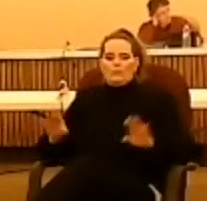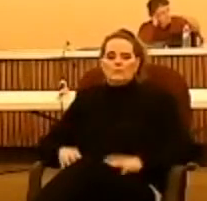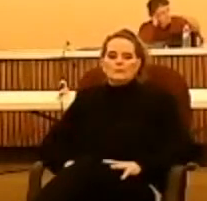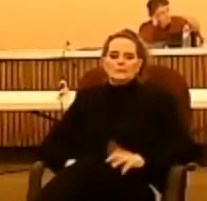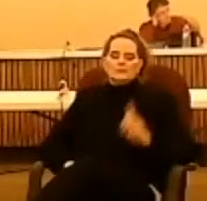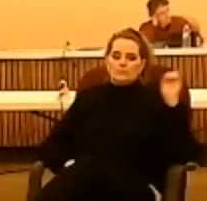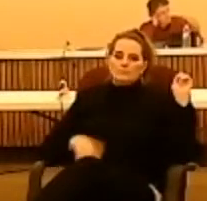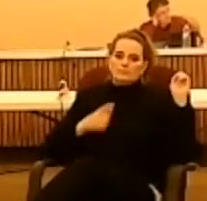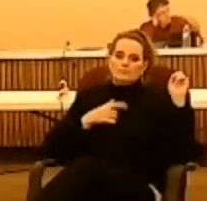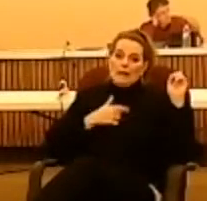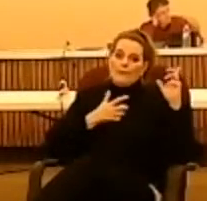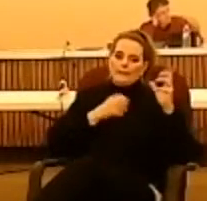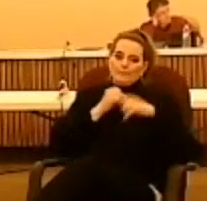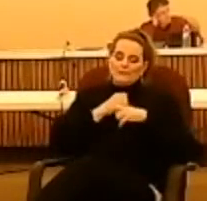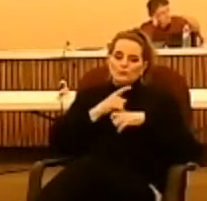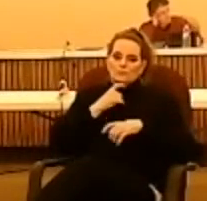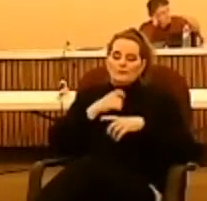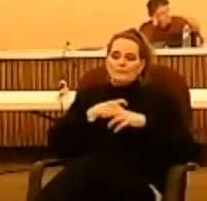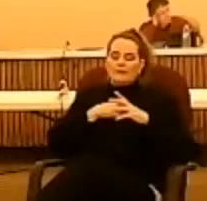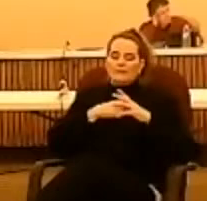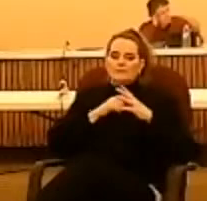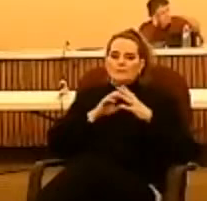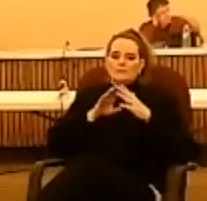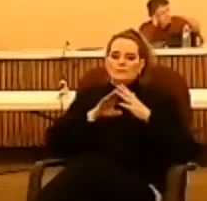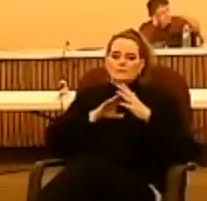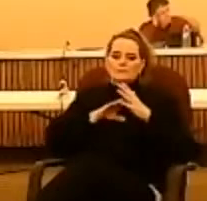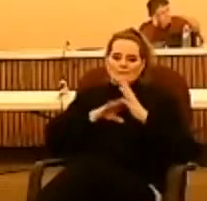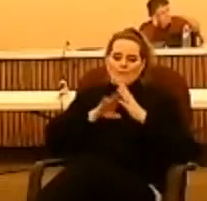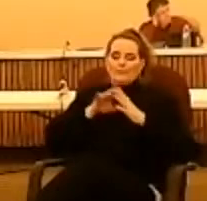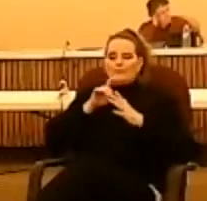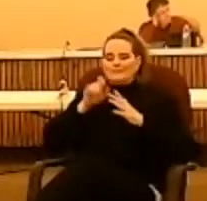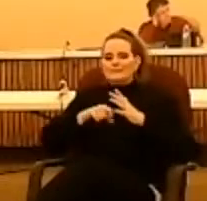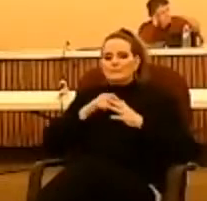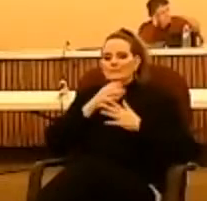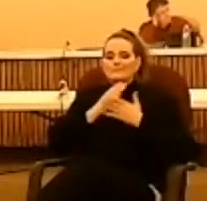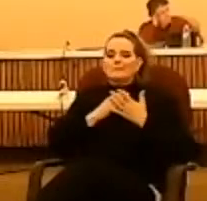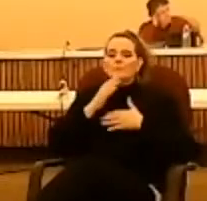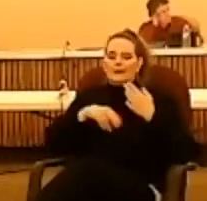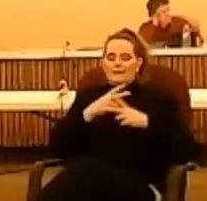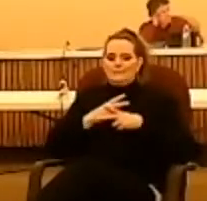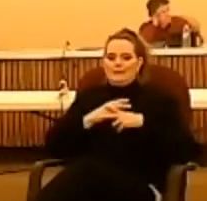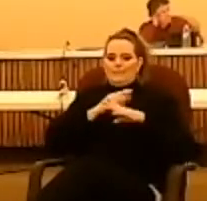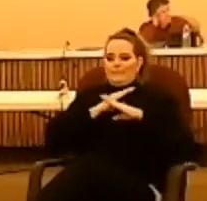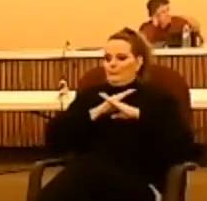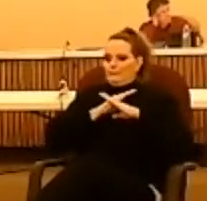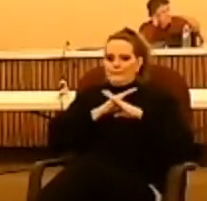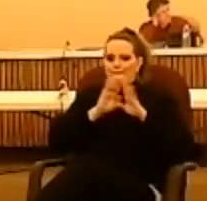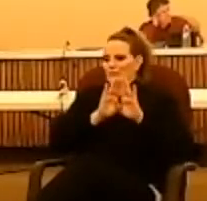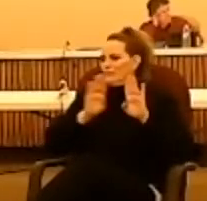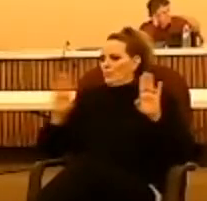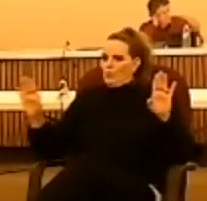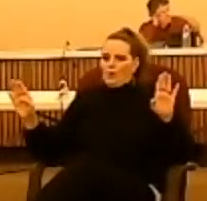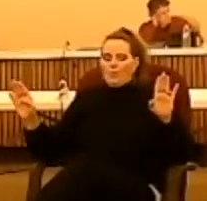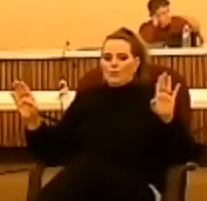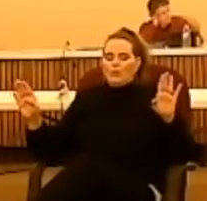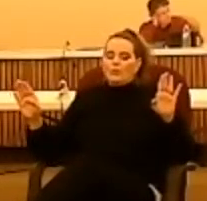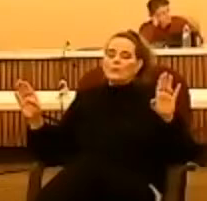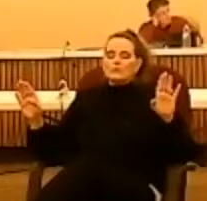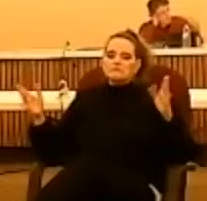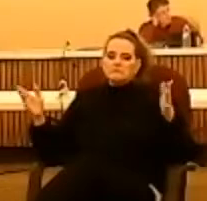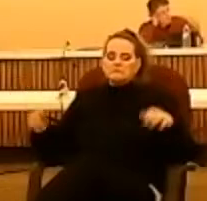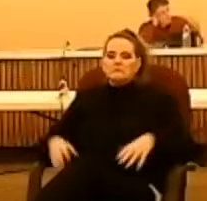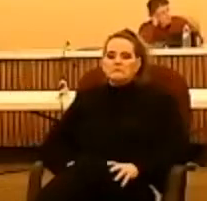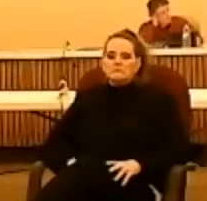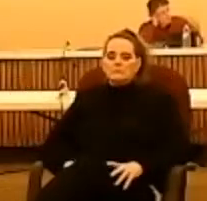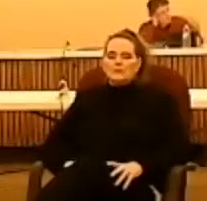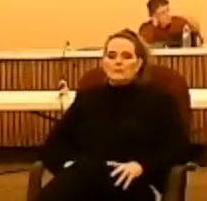that with the developer, that there has to be some kind of barrier between the existing places.